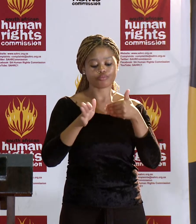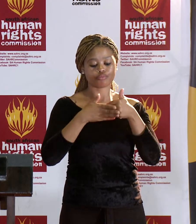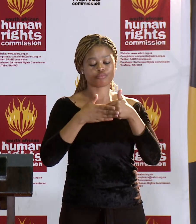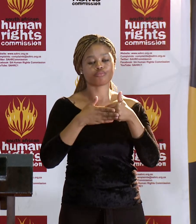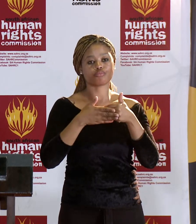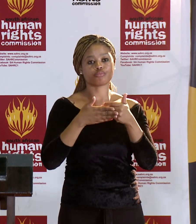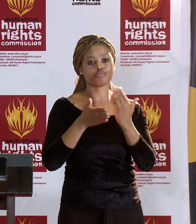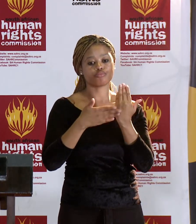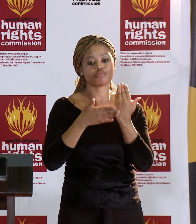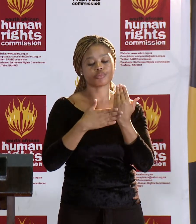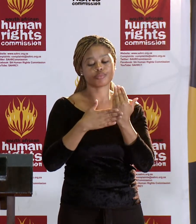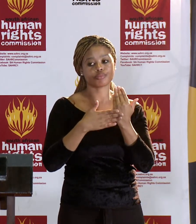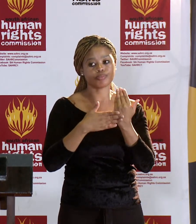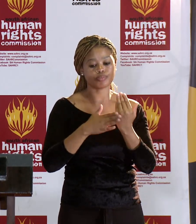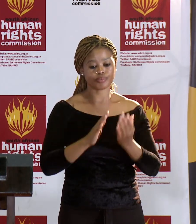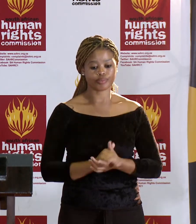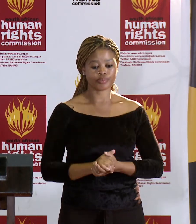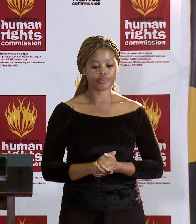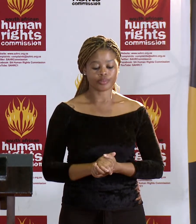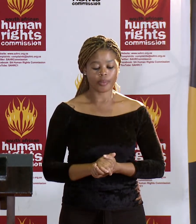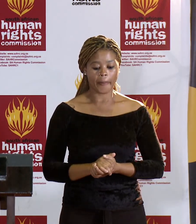shut doors behind you.